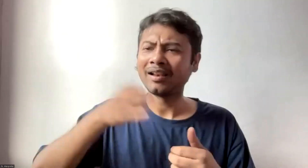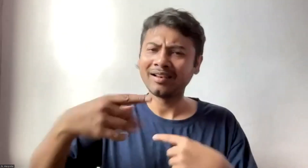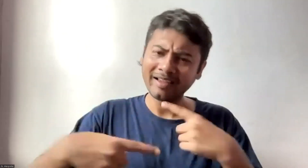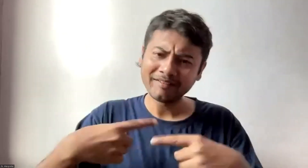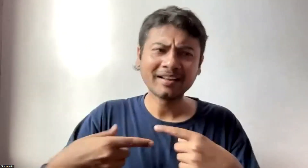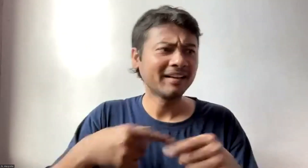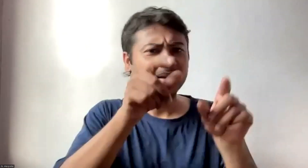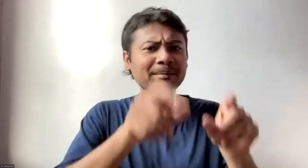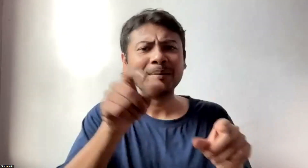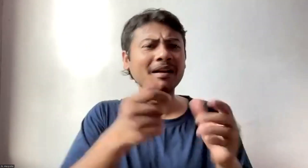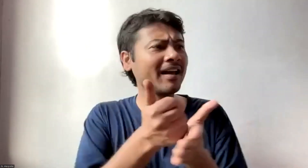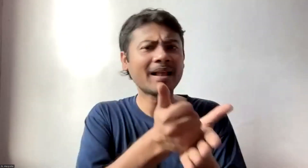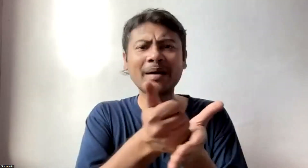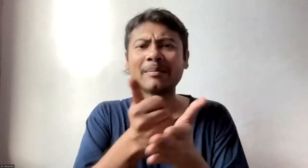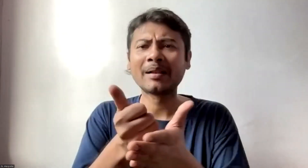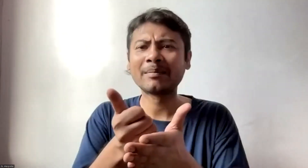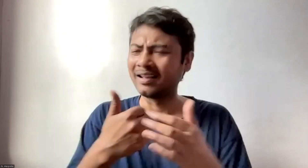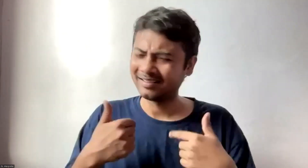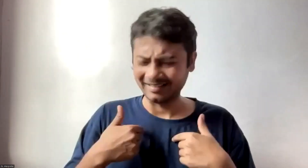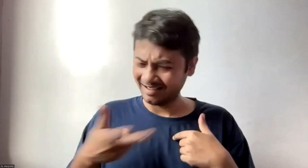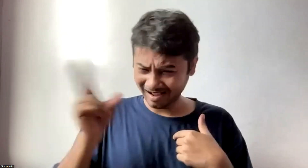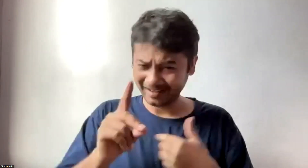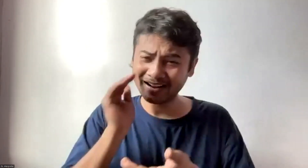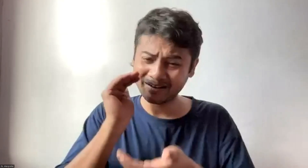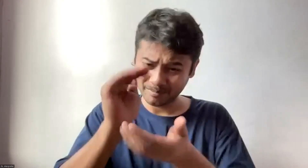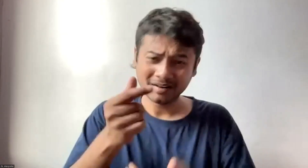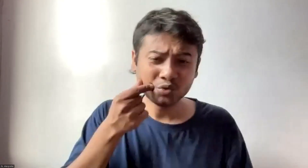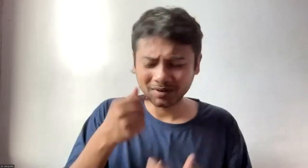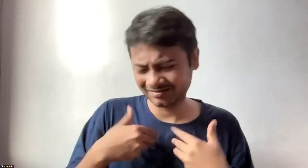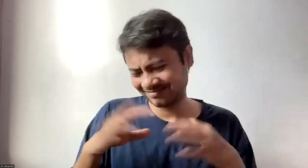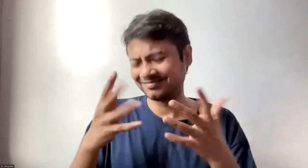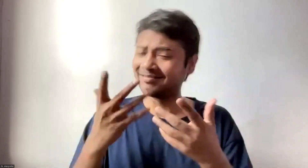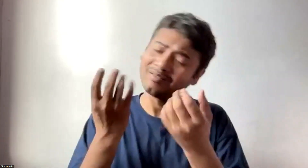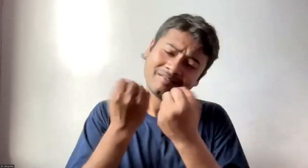people. So I will not take birth again. No, he has to take birth again,